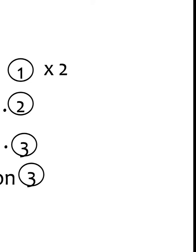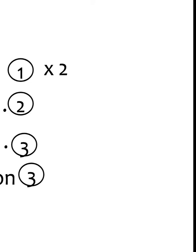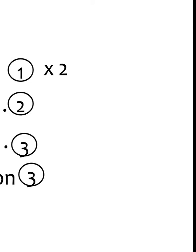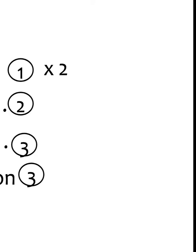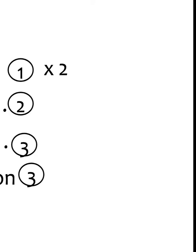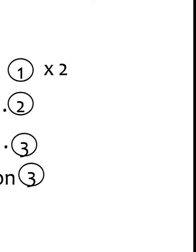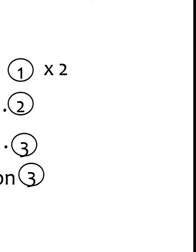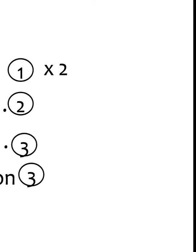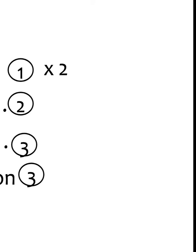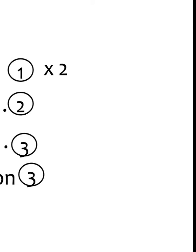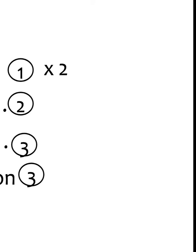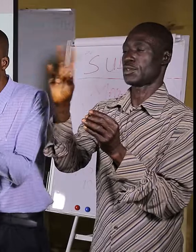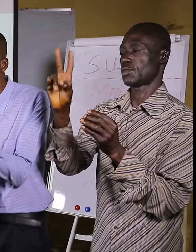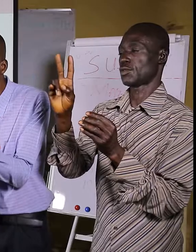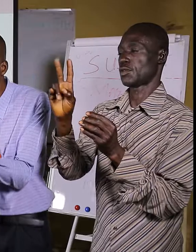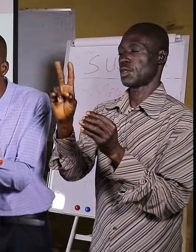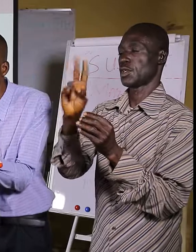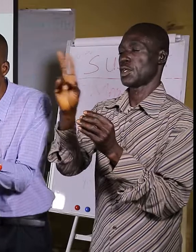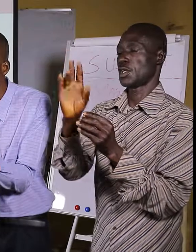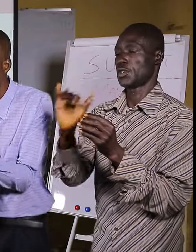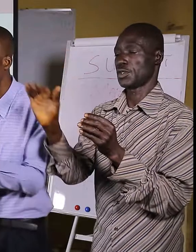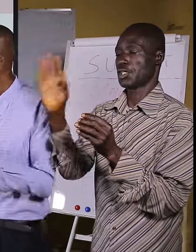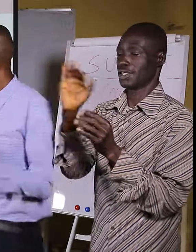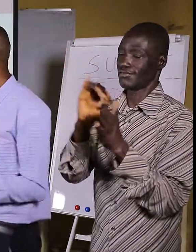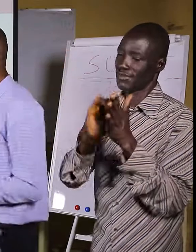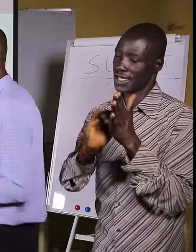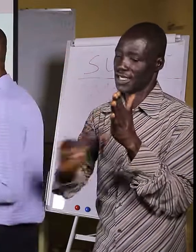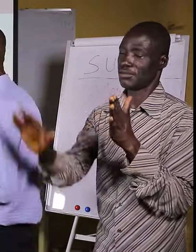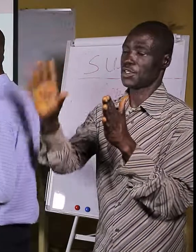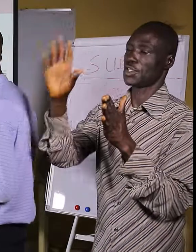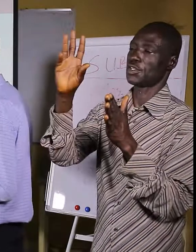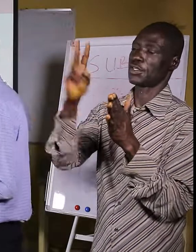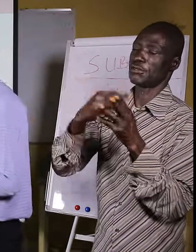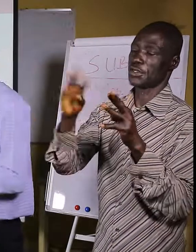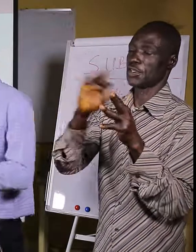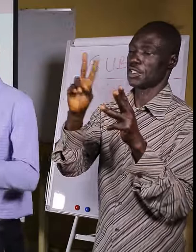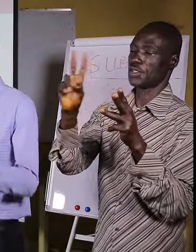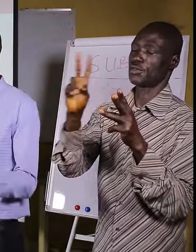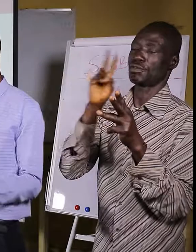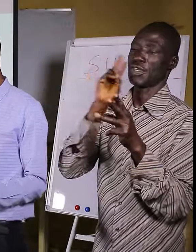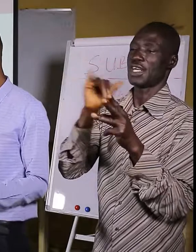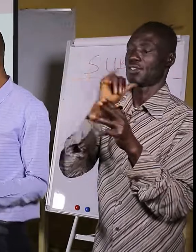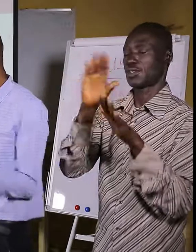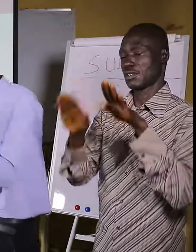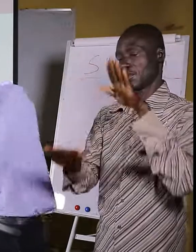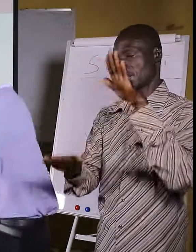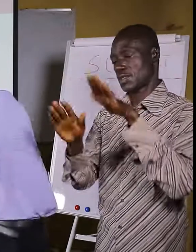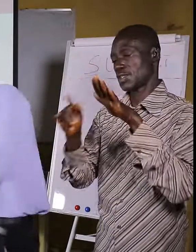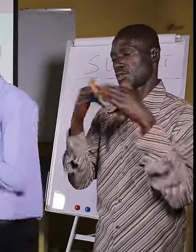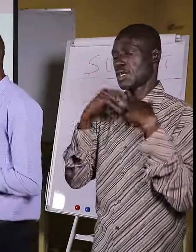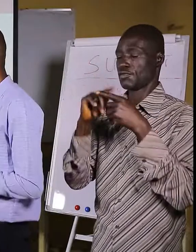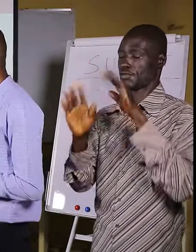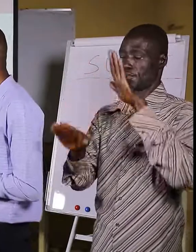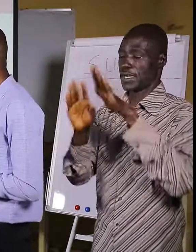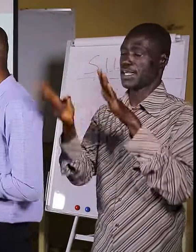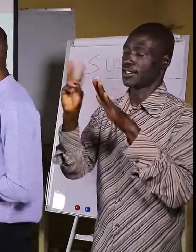equals to 13, equation 2. By using the elimination method, you can see that the two equations are not balanced. So you have to